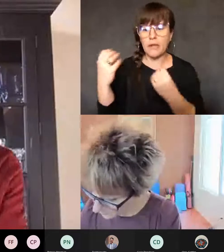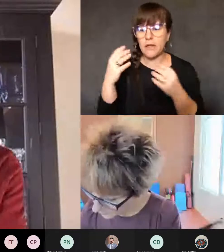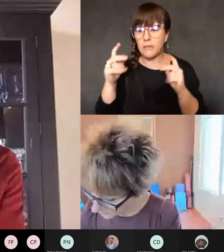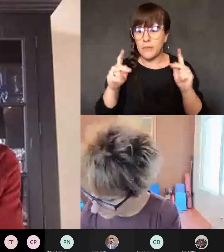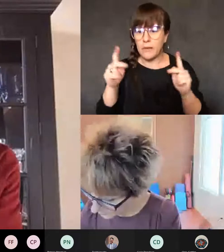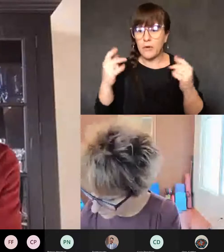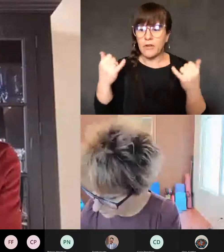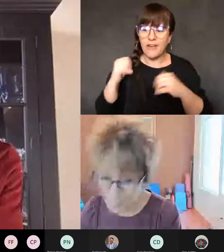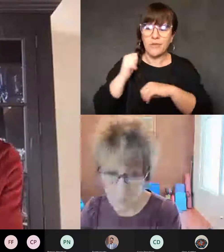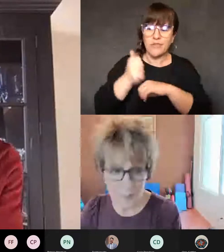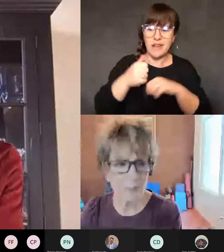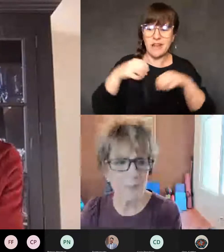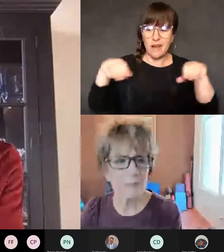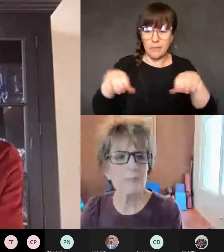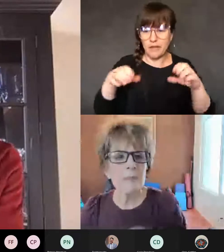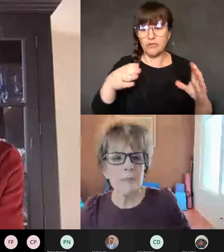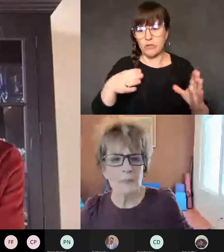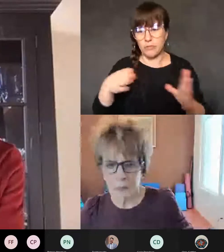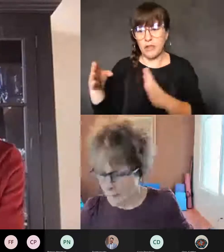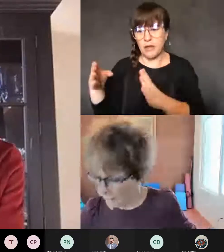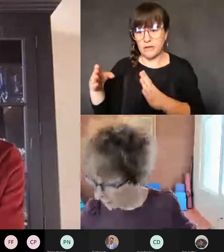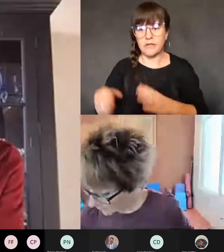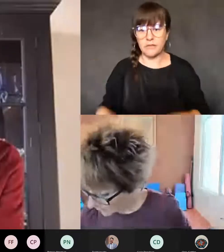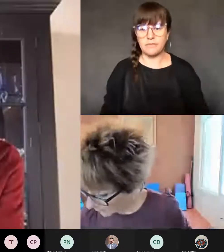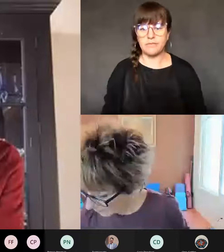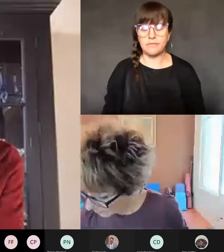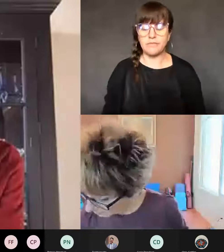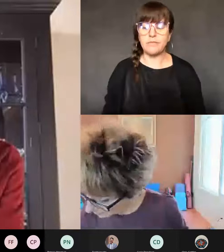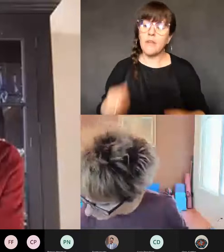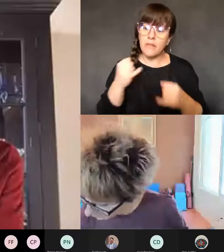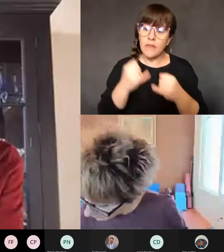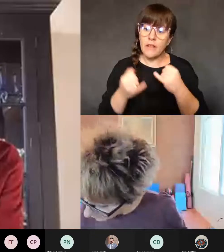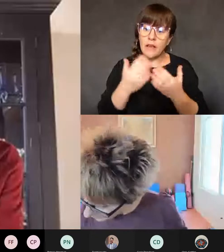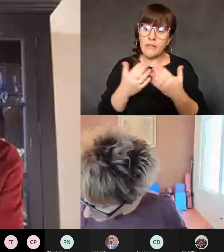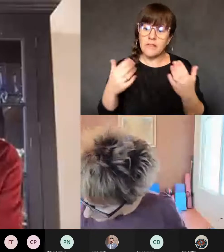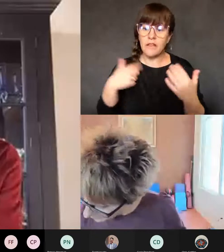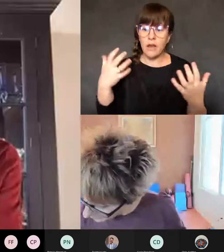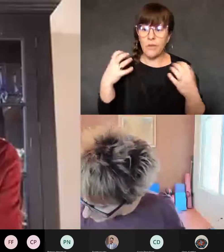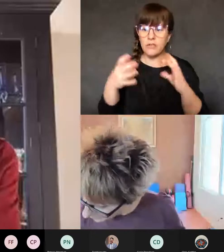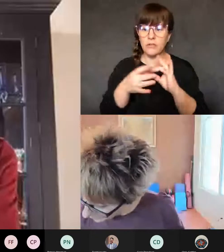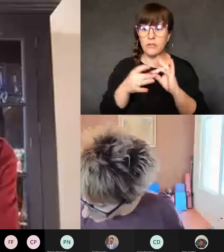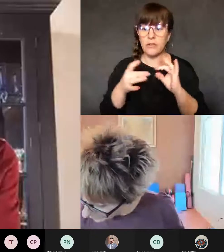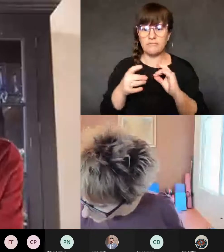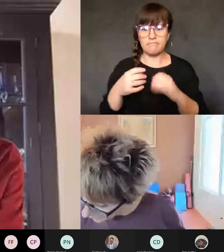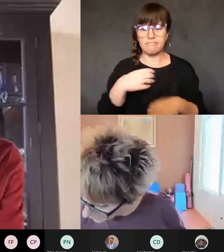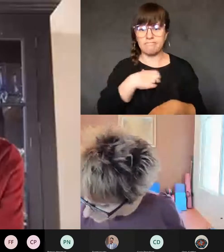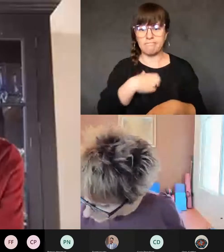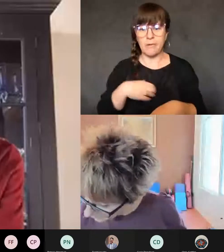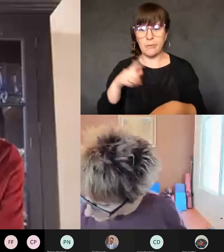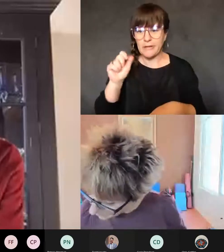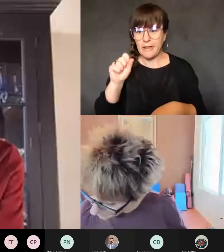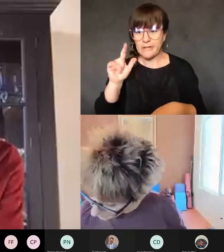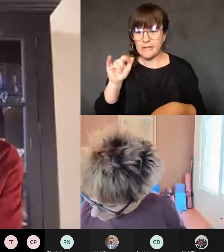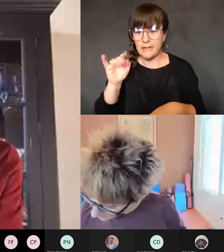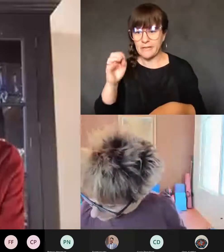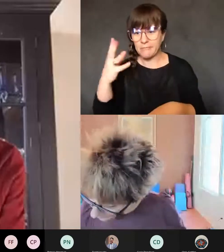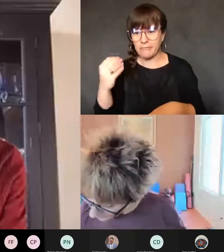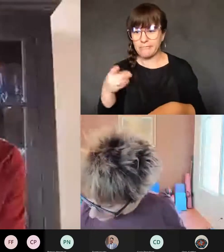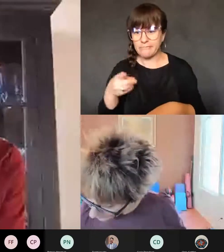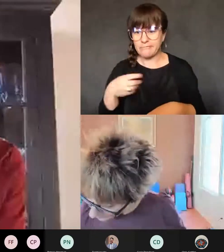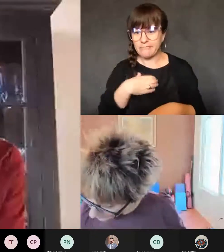plans ready. The last thing that I just want to mention, and this is just to kind of remind everybody of this, and not that